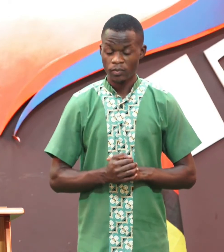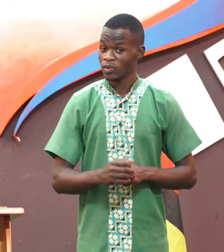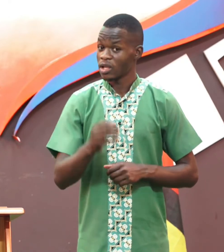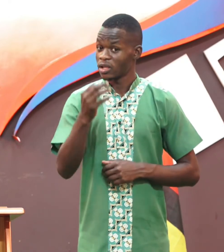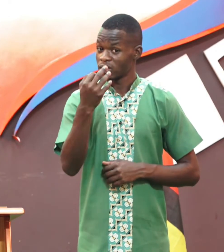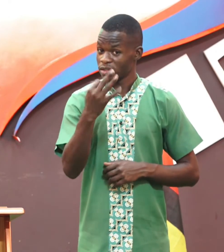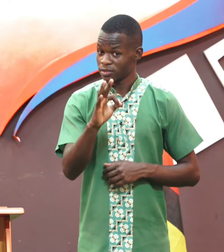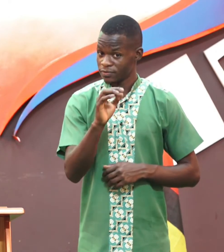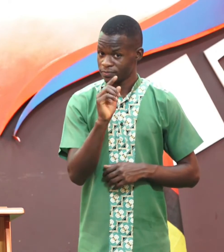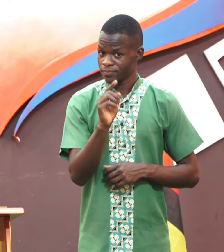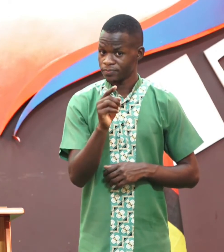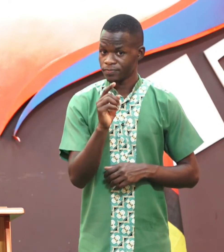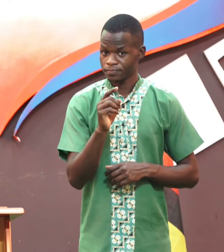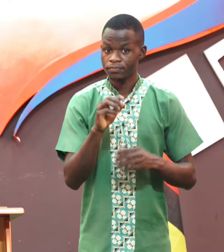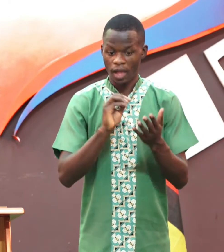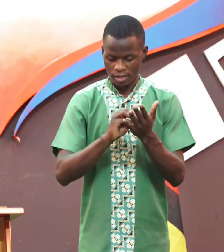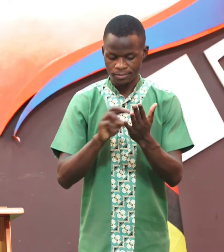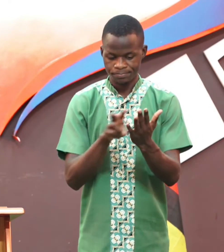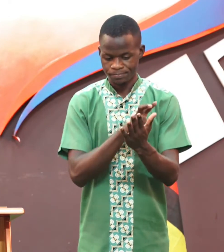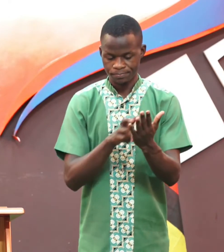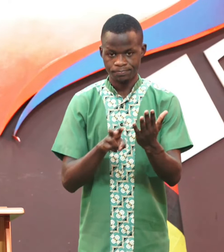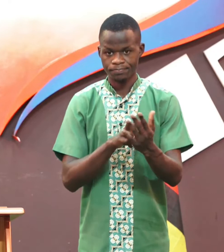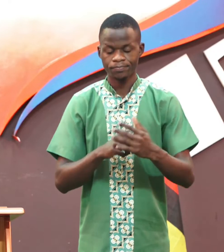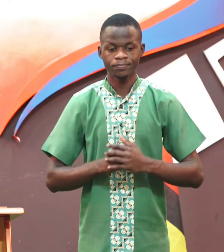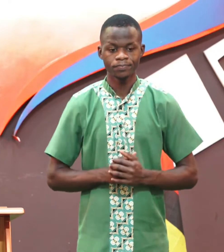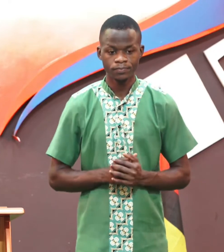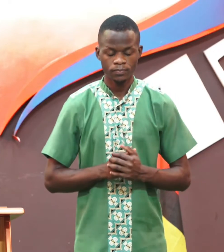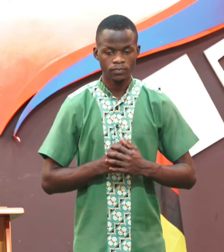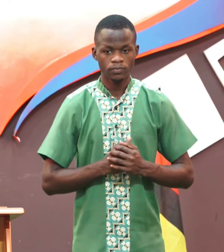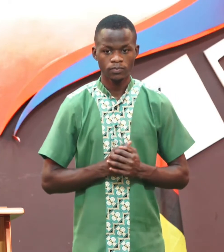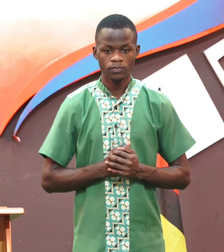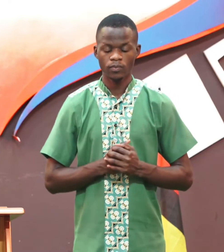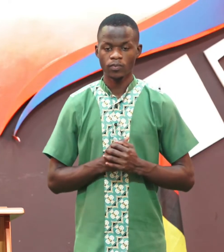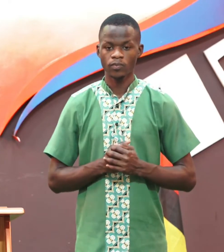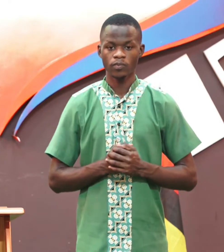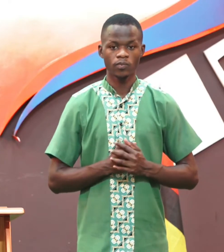bw'oba nga katulusome, saagala nnyo paraphrase nga byawandiikibwa.